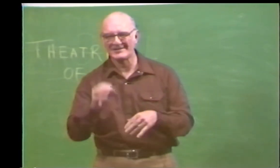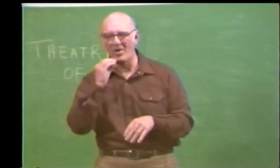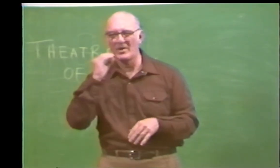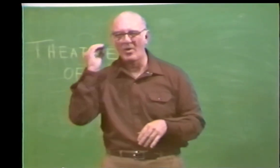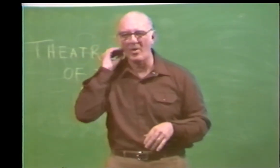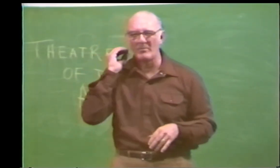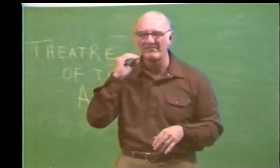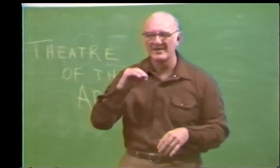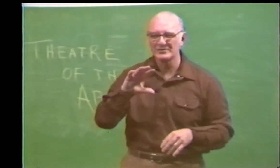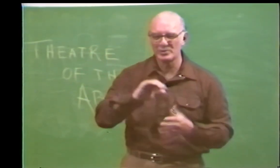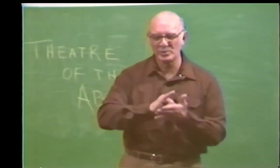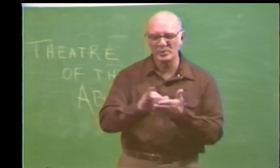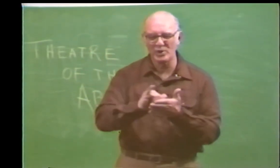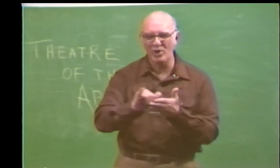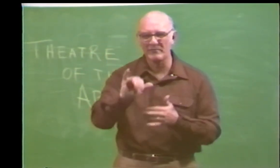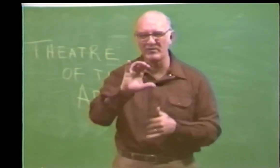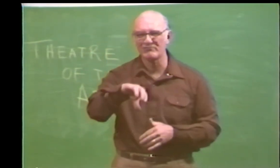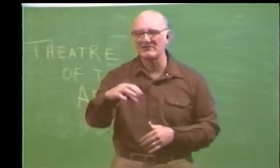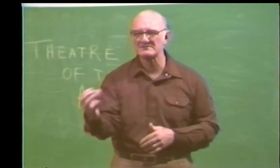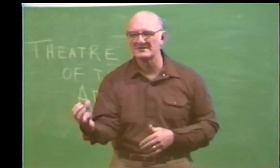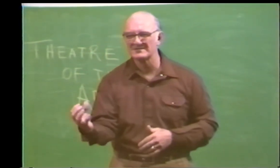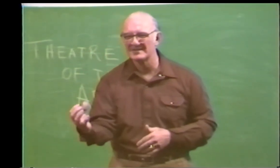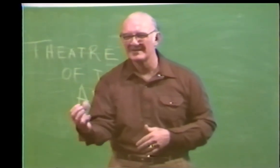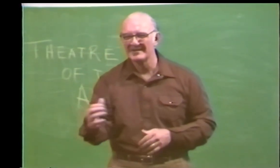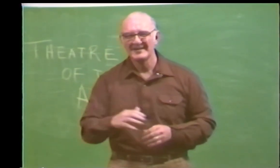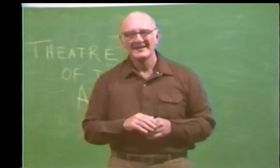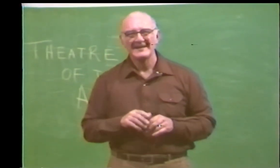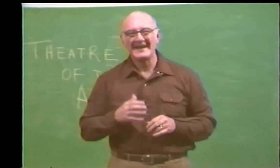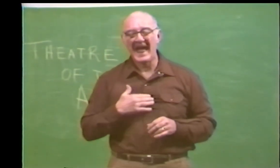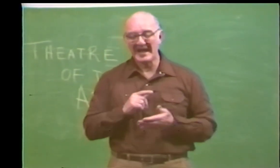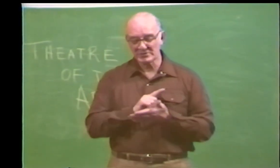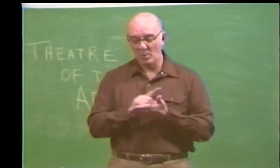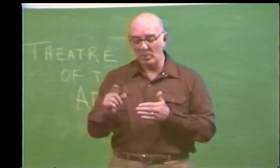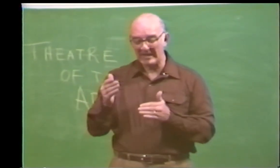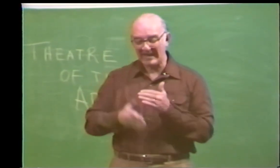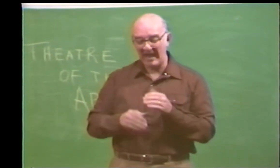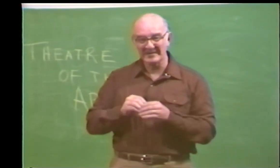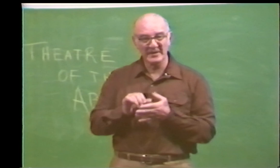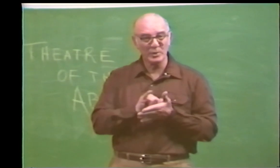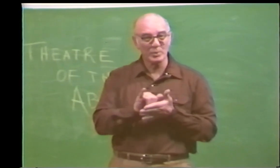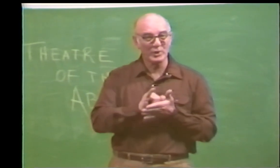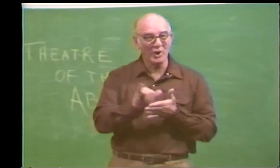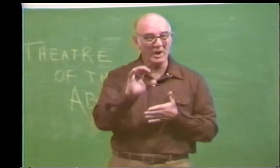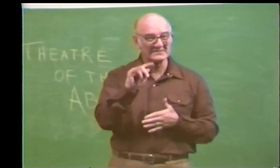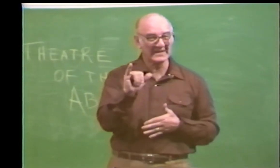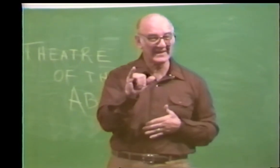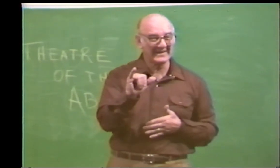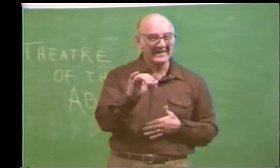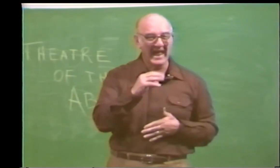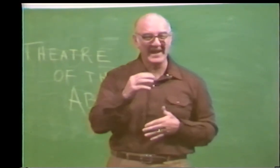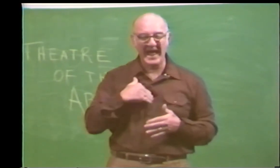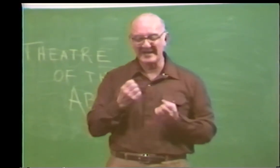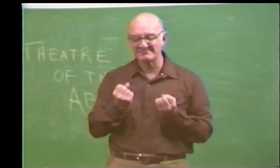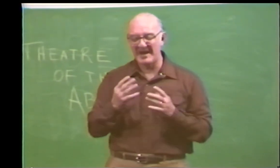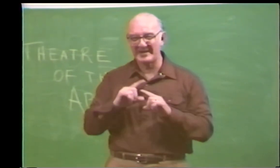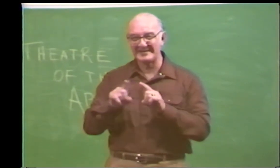Going home to New York for Christmas. He has a weekend in New York City and has many